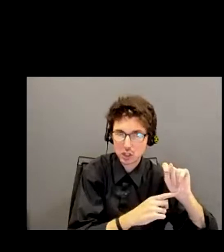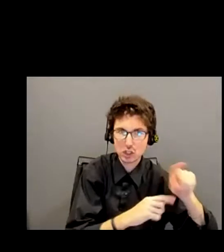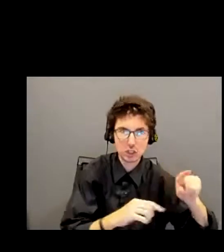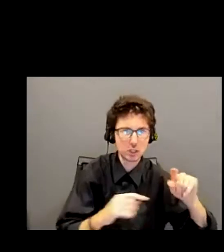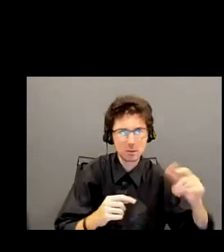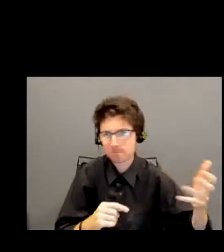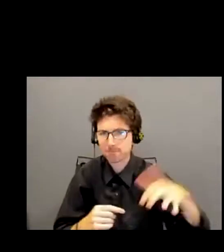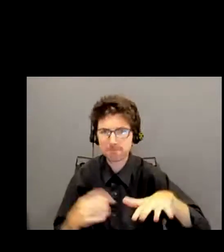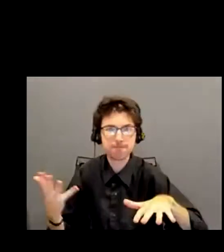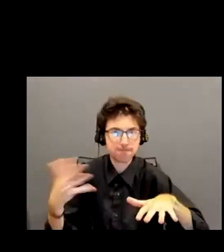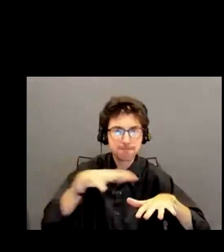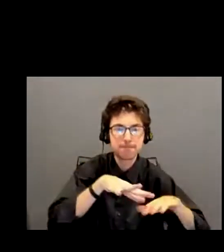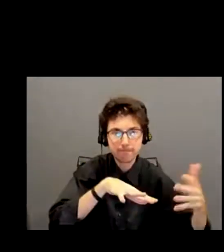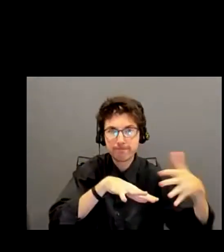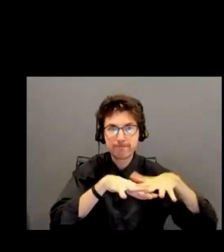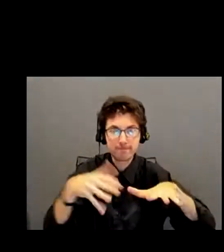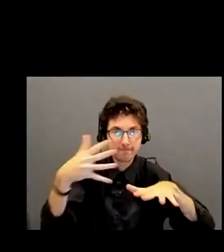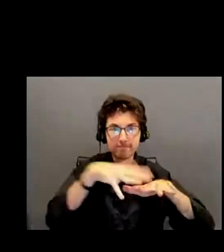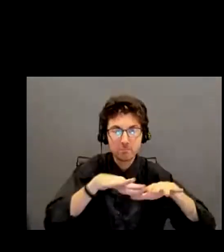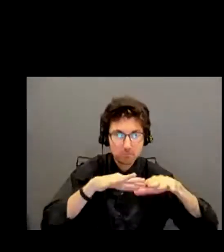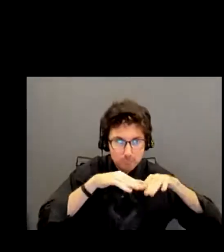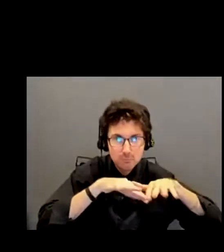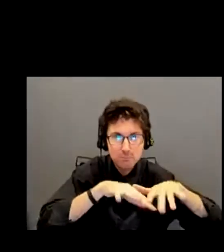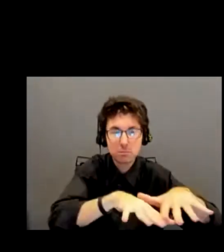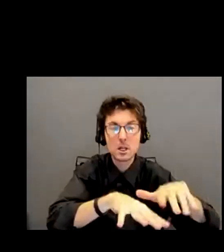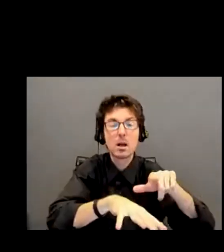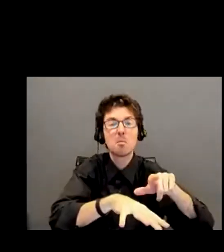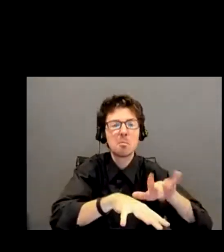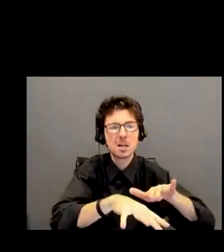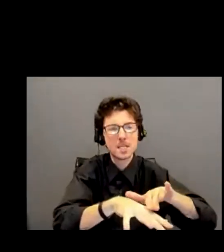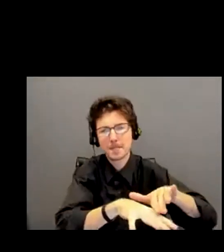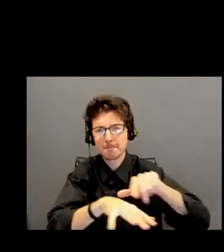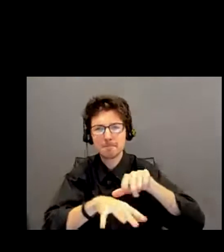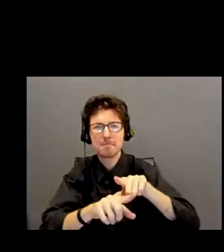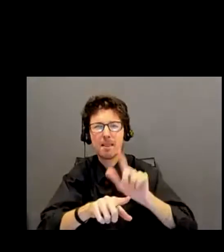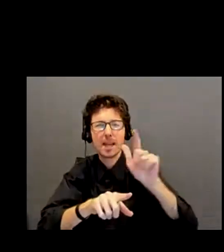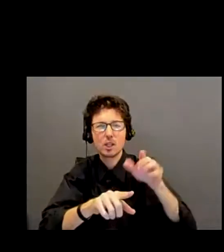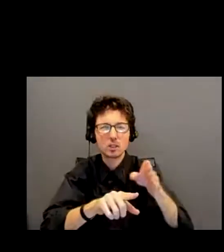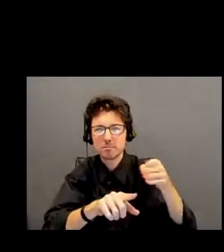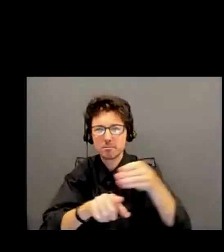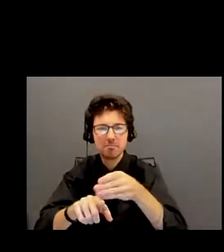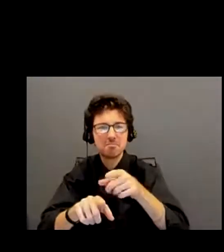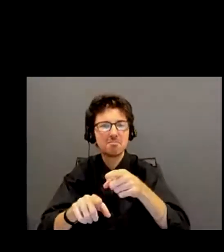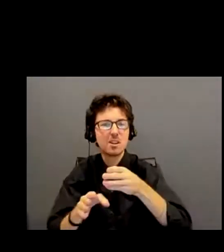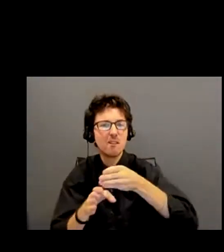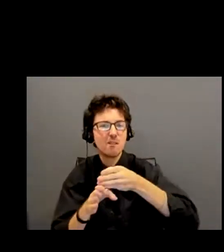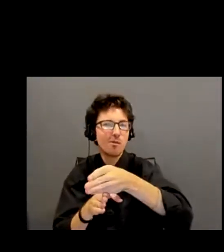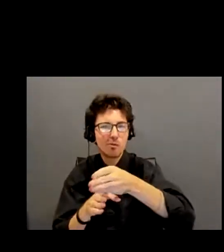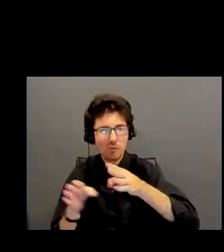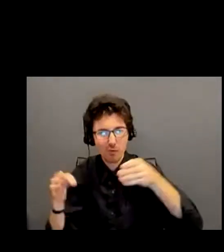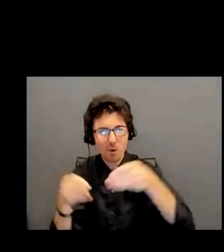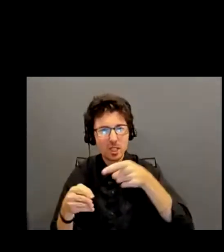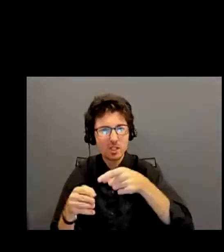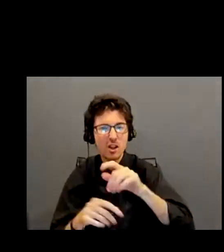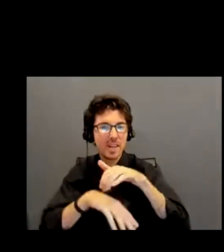appealing and decided to focus on the English. I have always loved the language and wanted to broaden